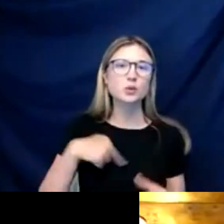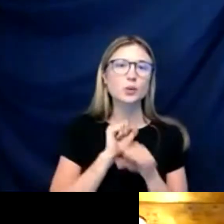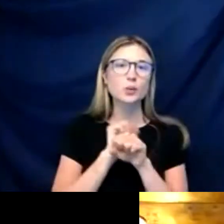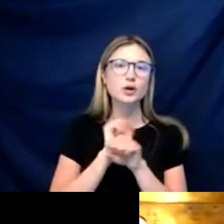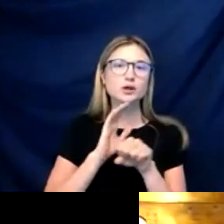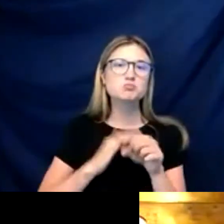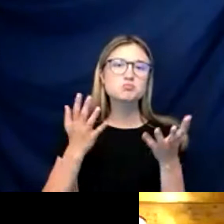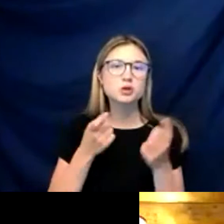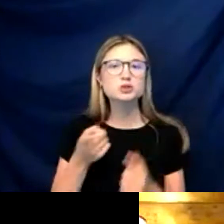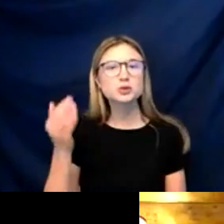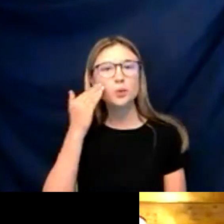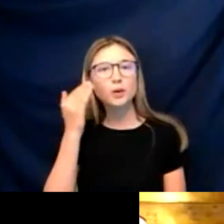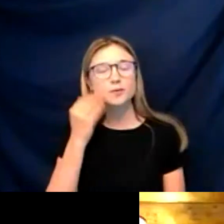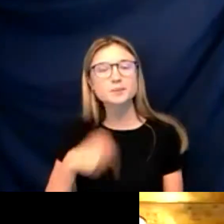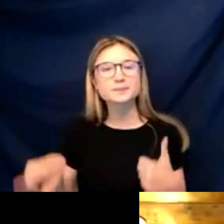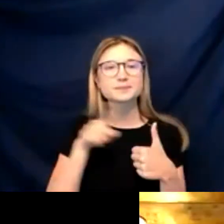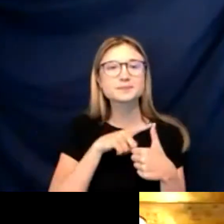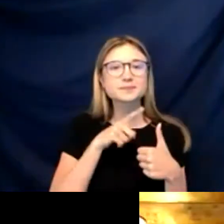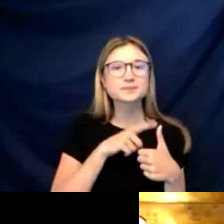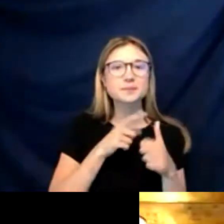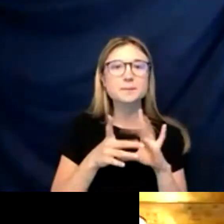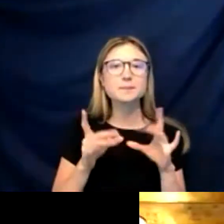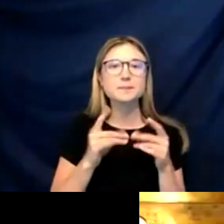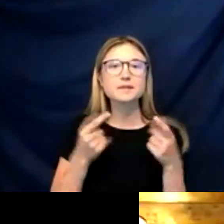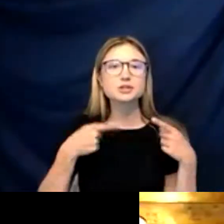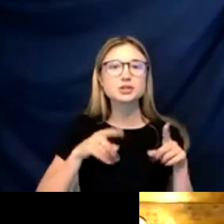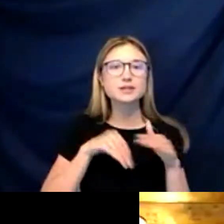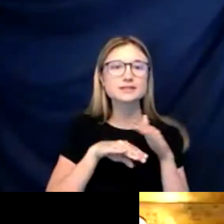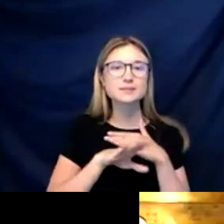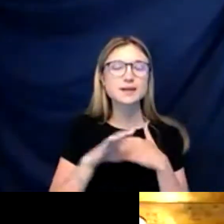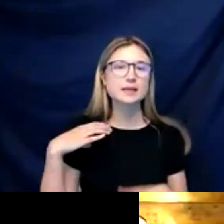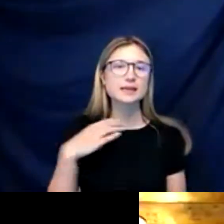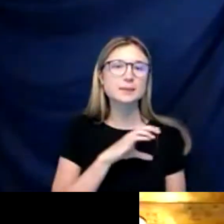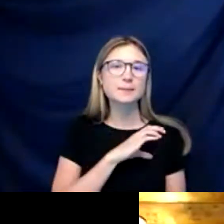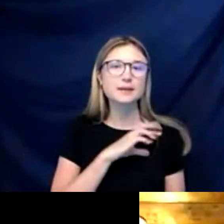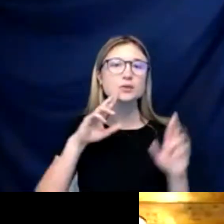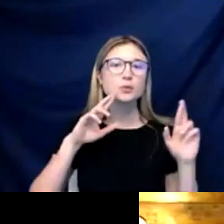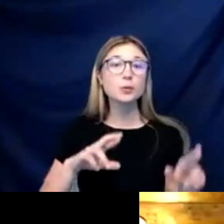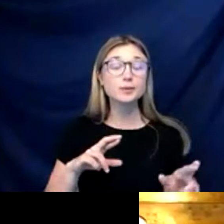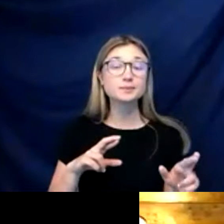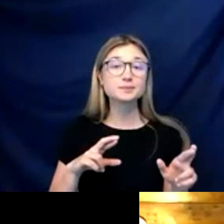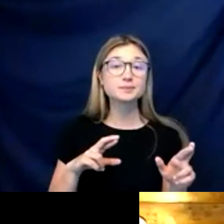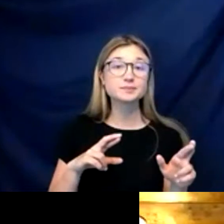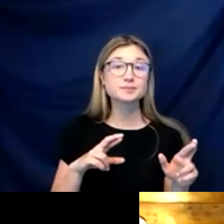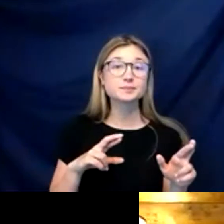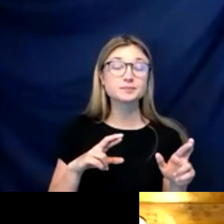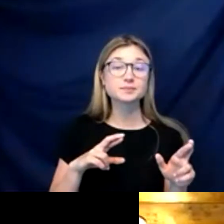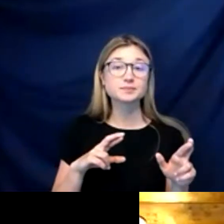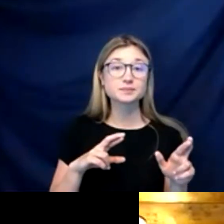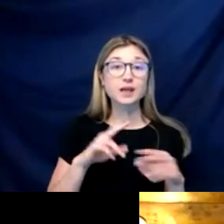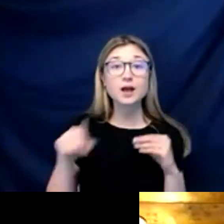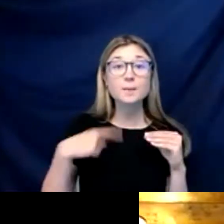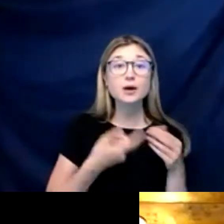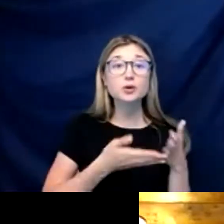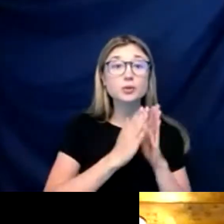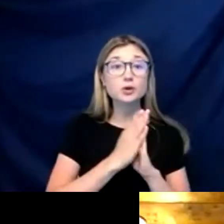aware of. One of them, I believe, was mentioned during the Accessibility Committee report surrounding a request for